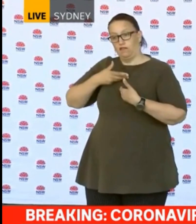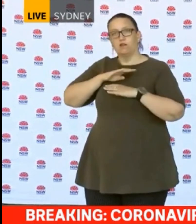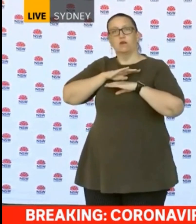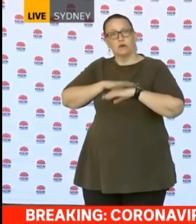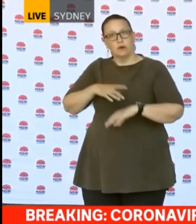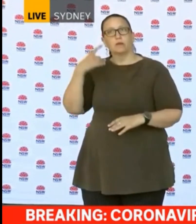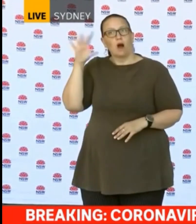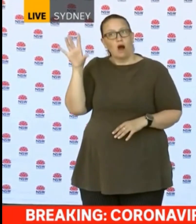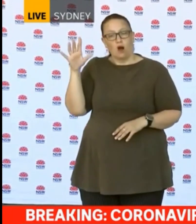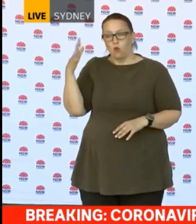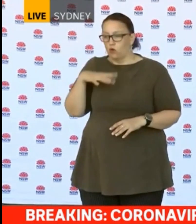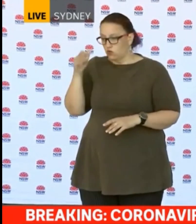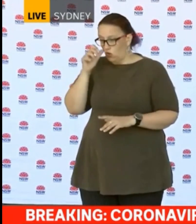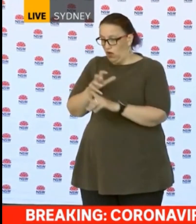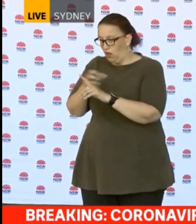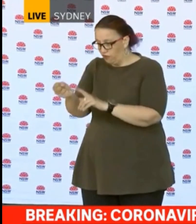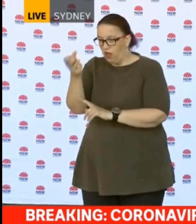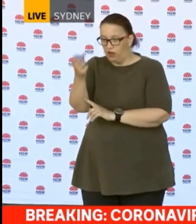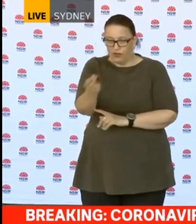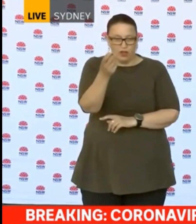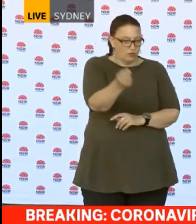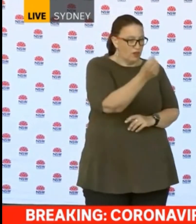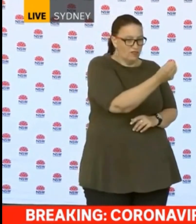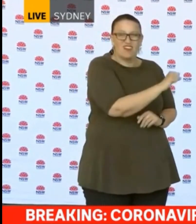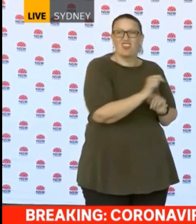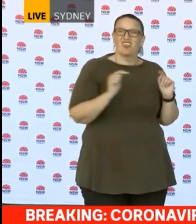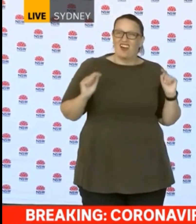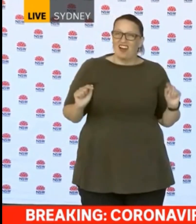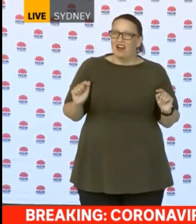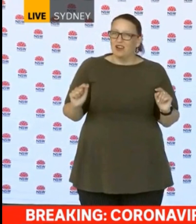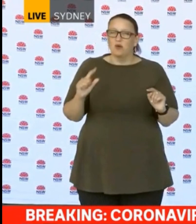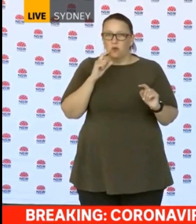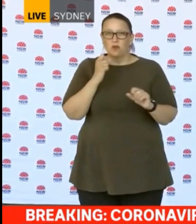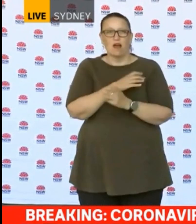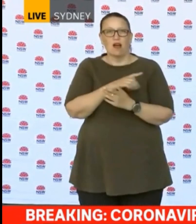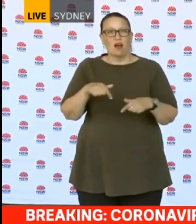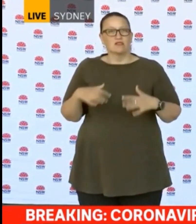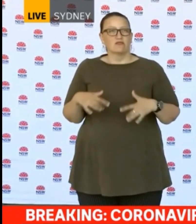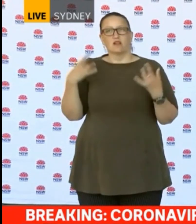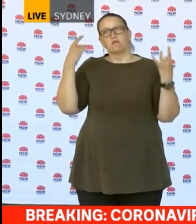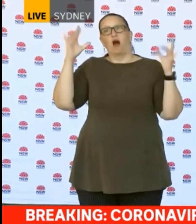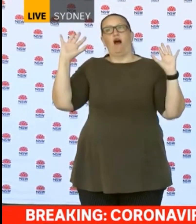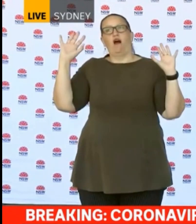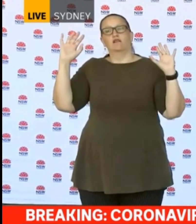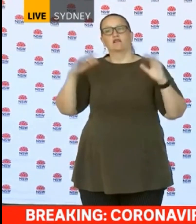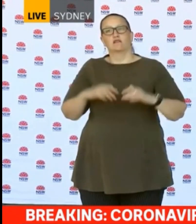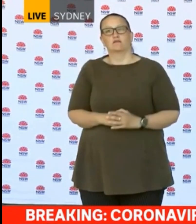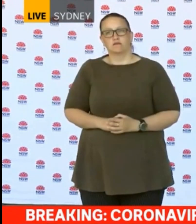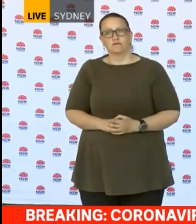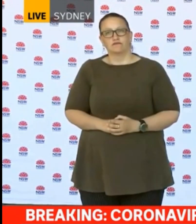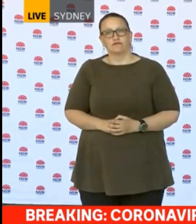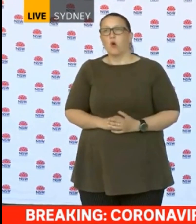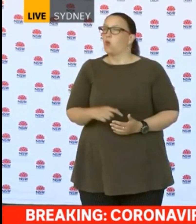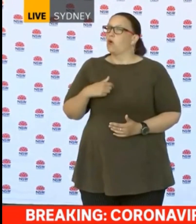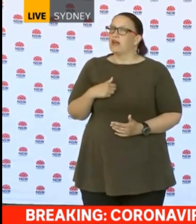we have found every last single case of community transmission will really reassure us. There's always a